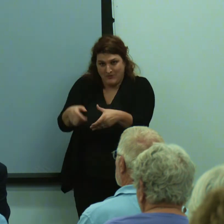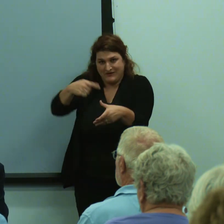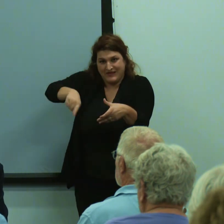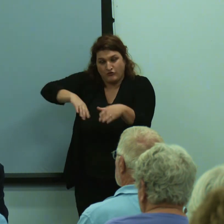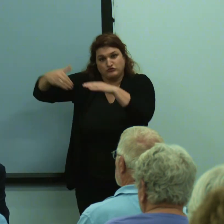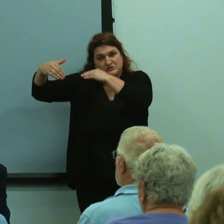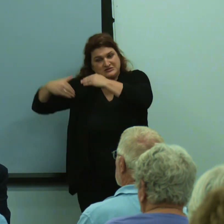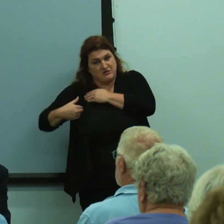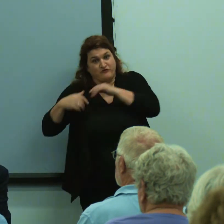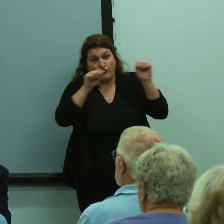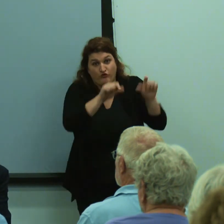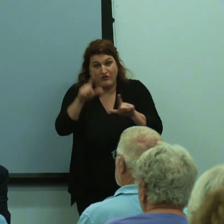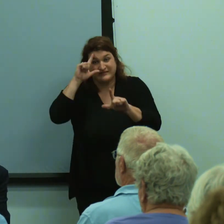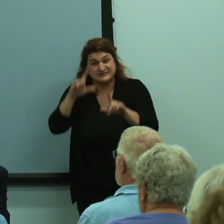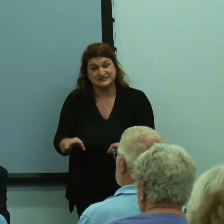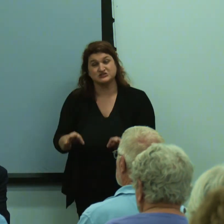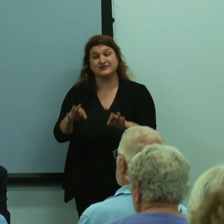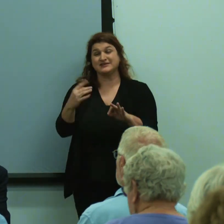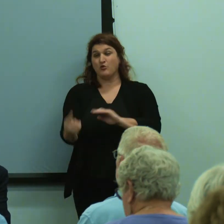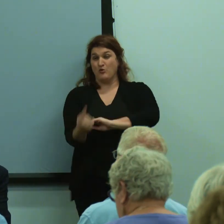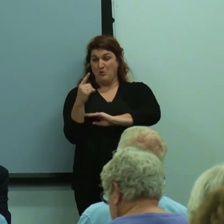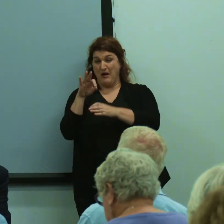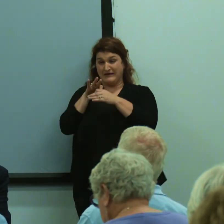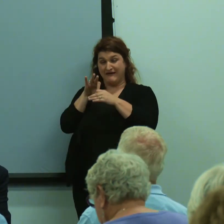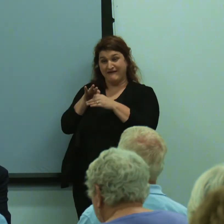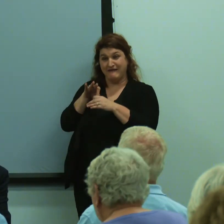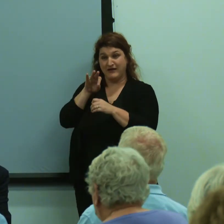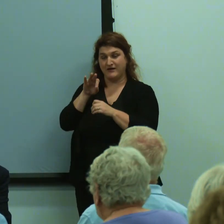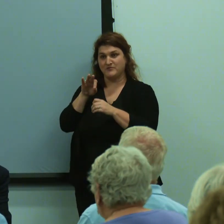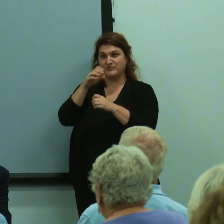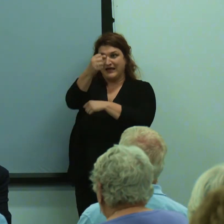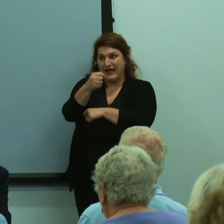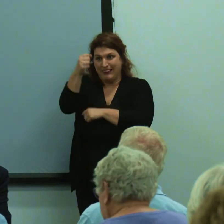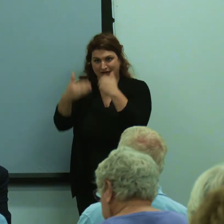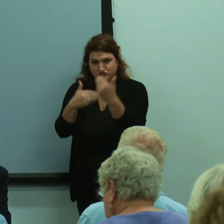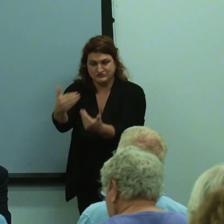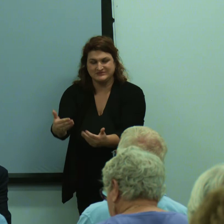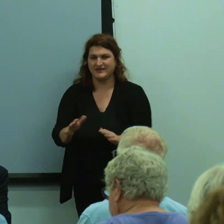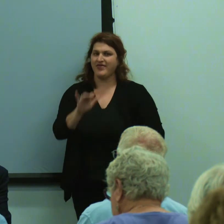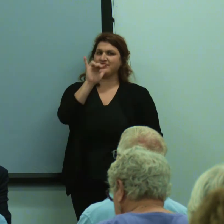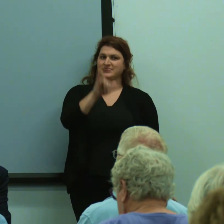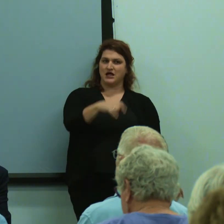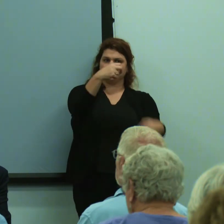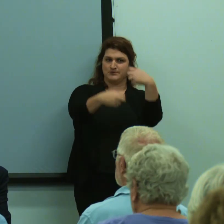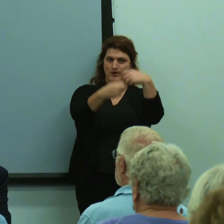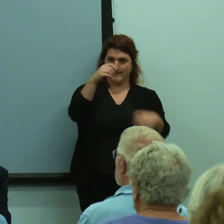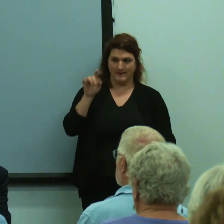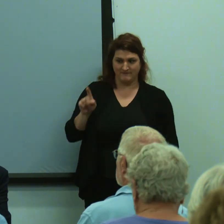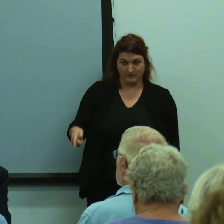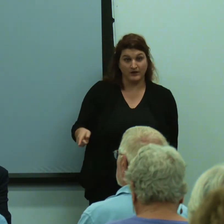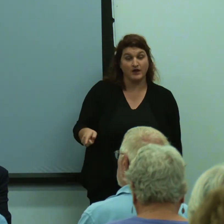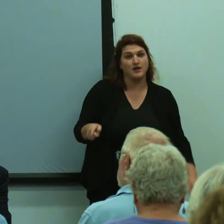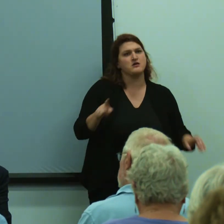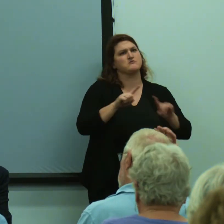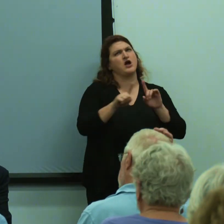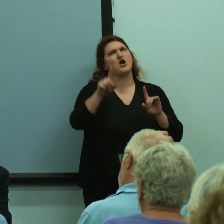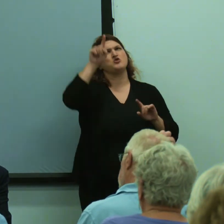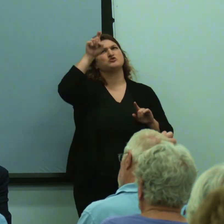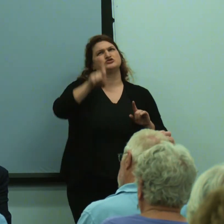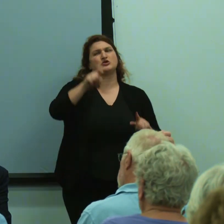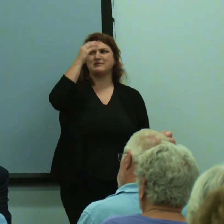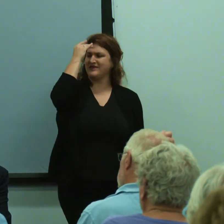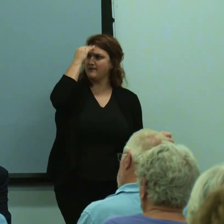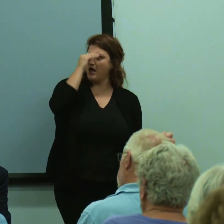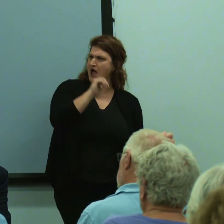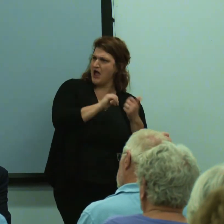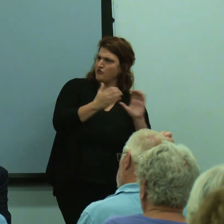election, and that's really problematic. But we should also be thinking about things like, well, how do we do our primaries? Should we do